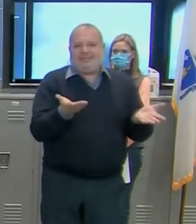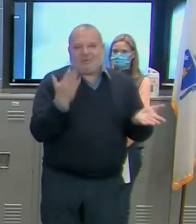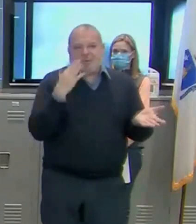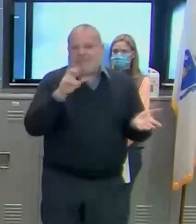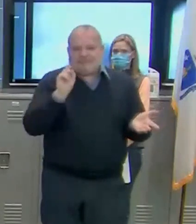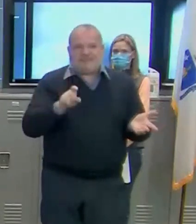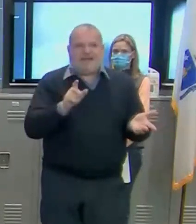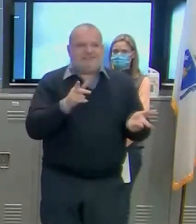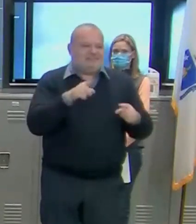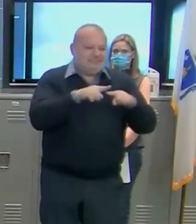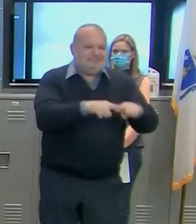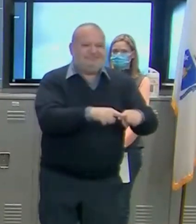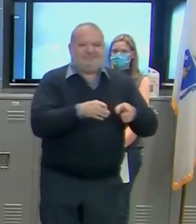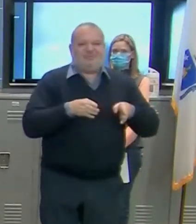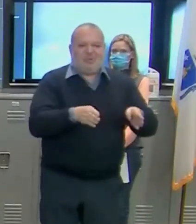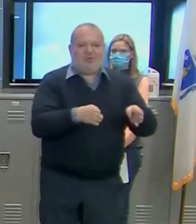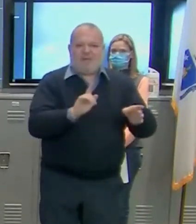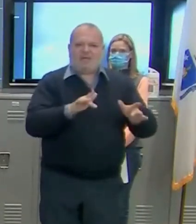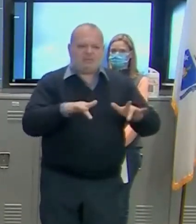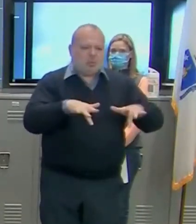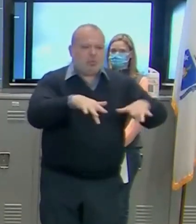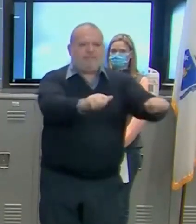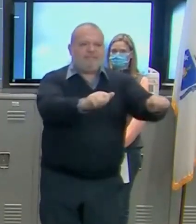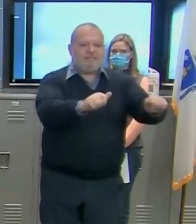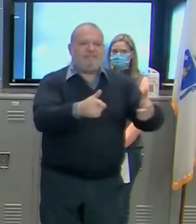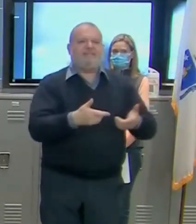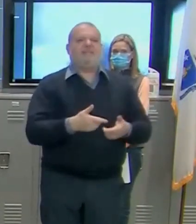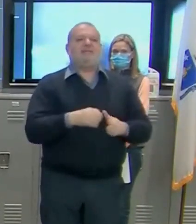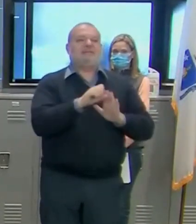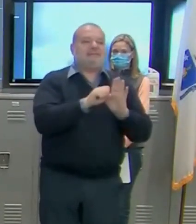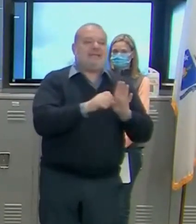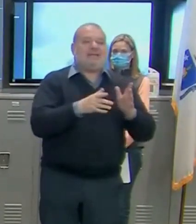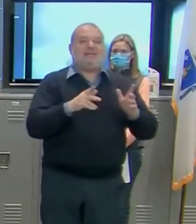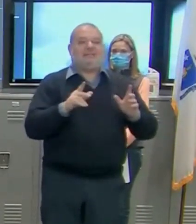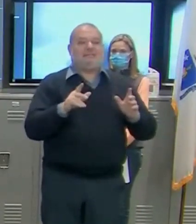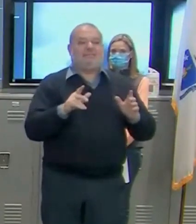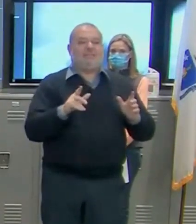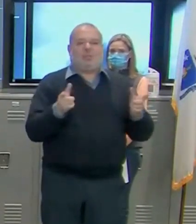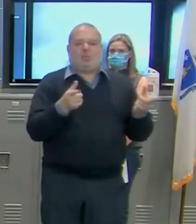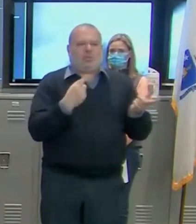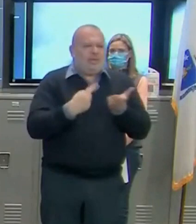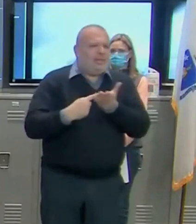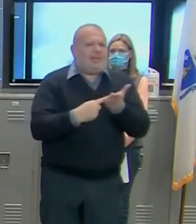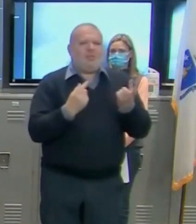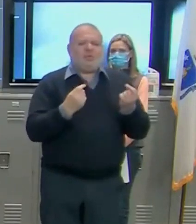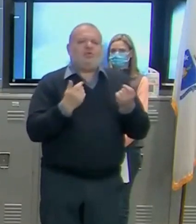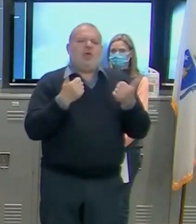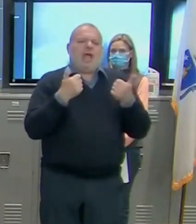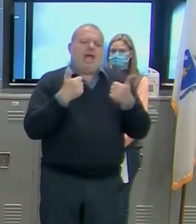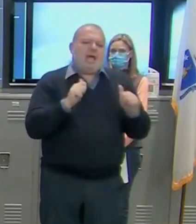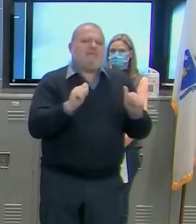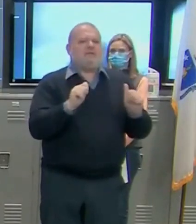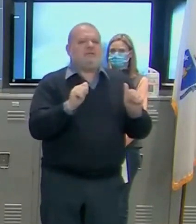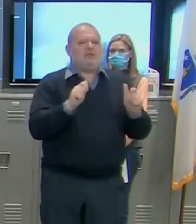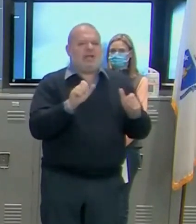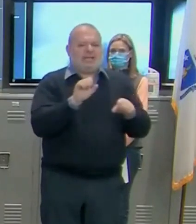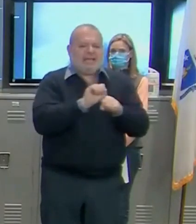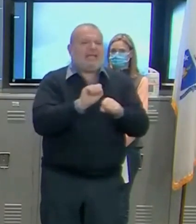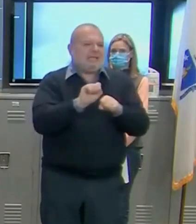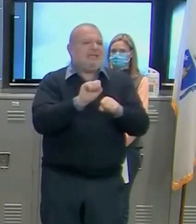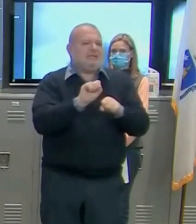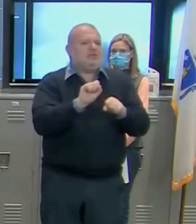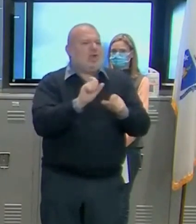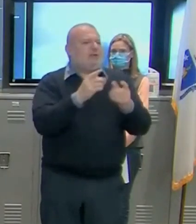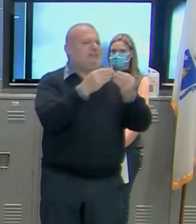think our municipal and our state partners have put forward a tremendous effort in the face of extraordinary snowfall